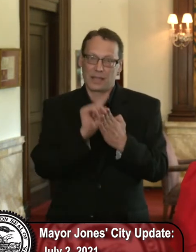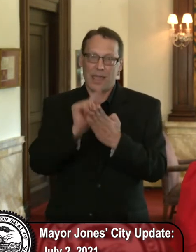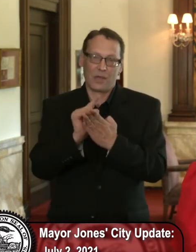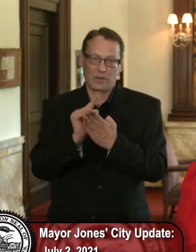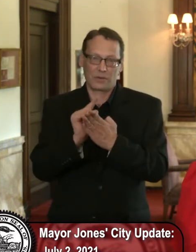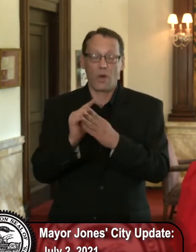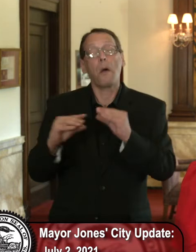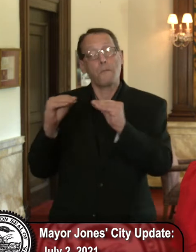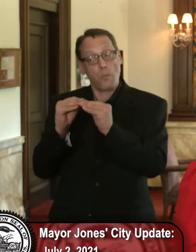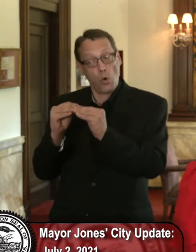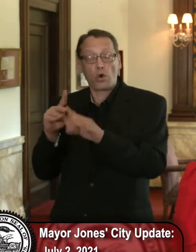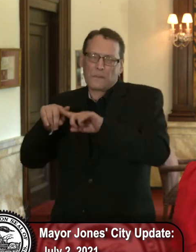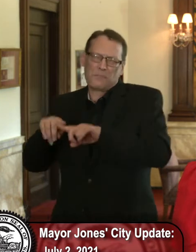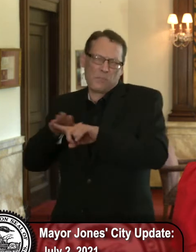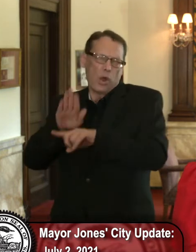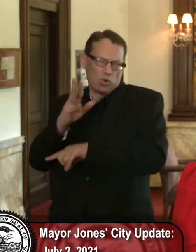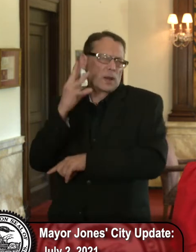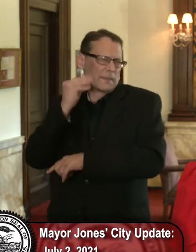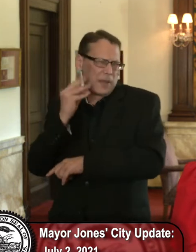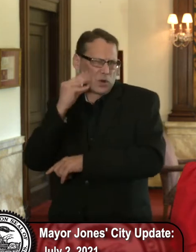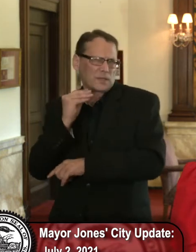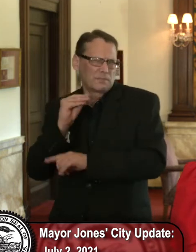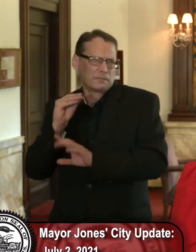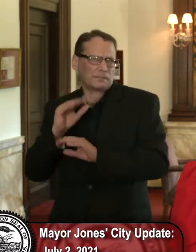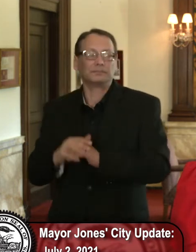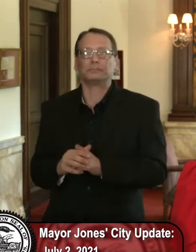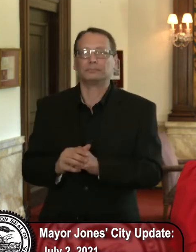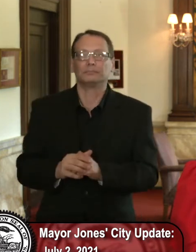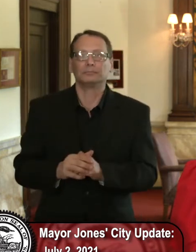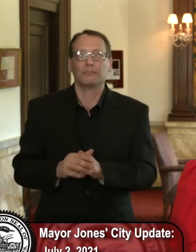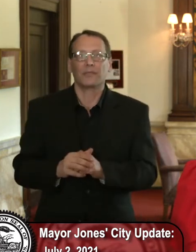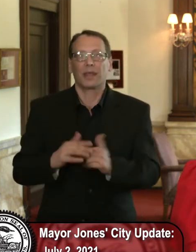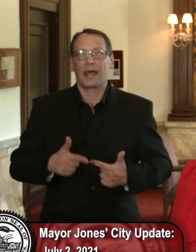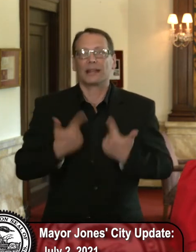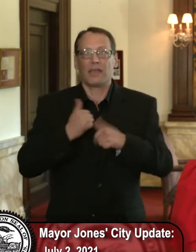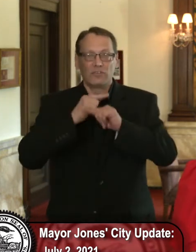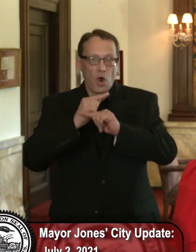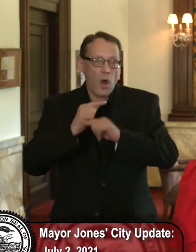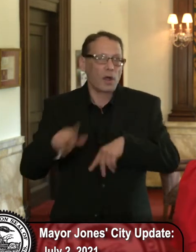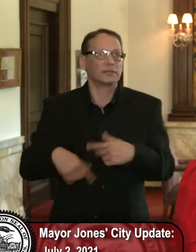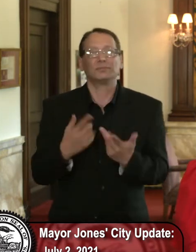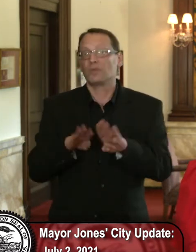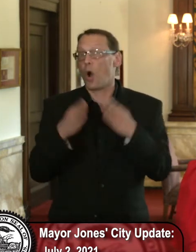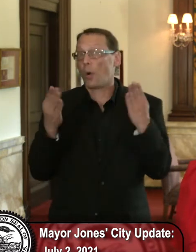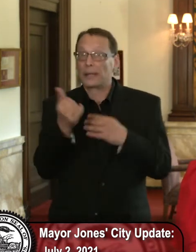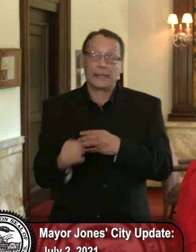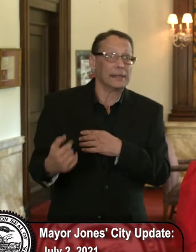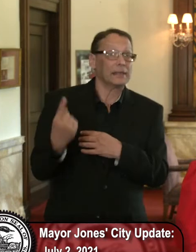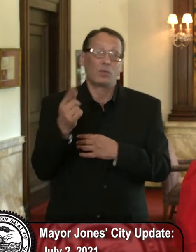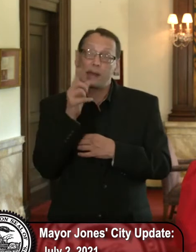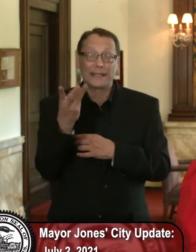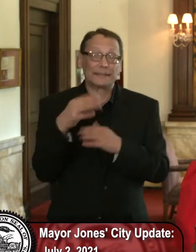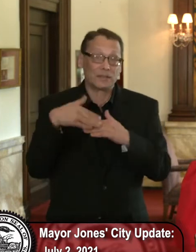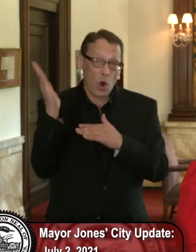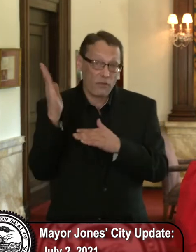hour, with more based on experience and skills. Positions like lifeguards are open to anyone 16 and